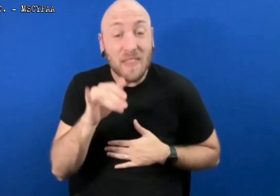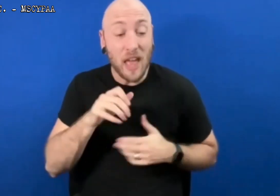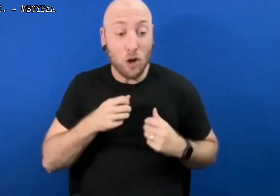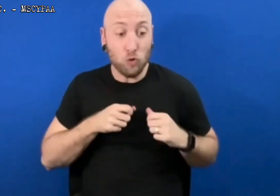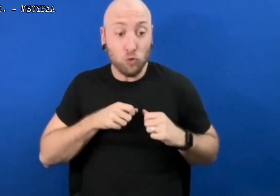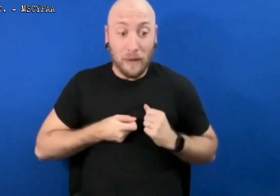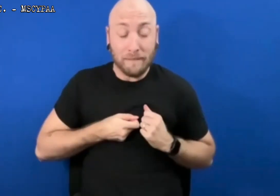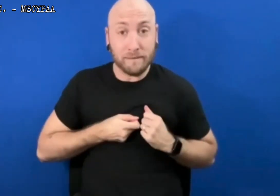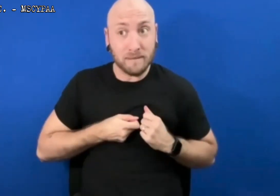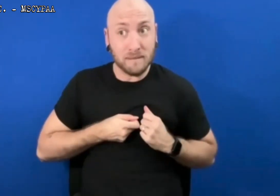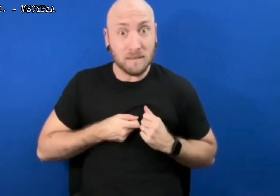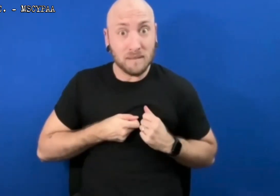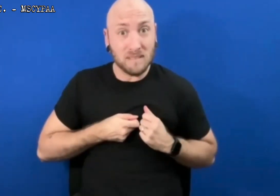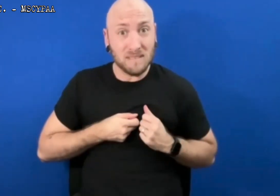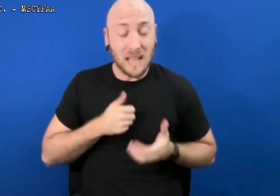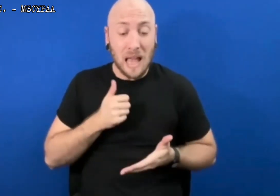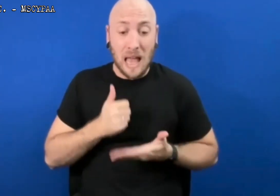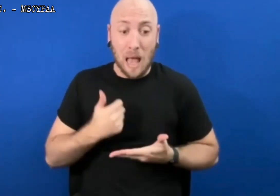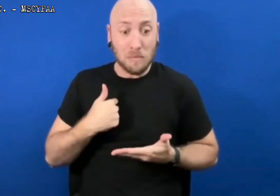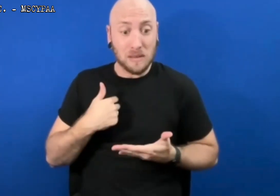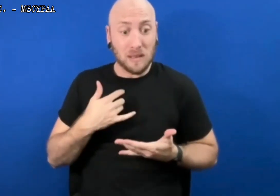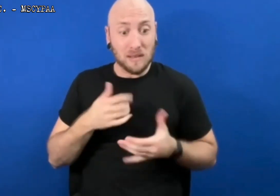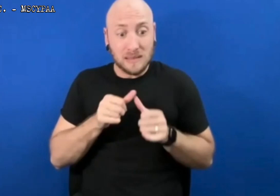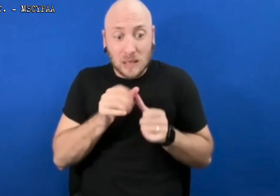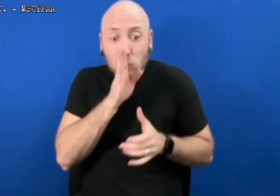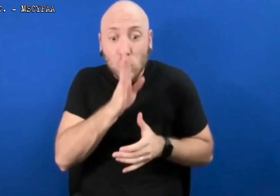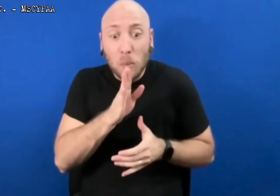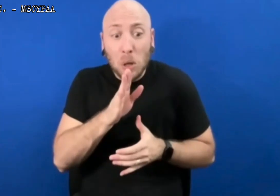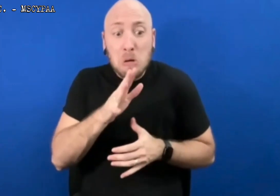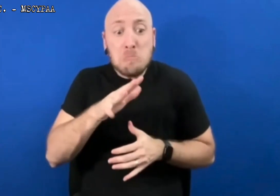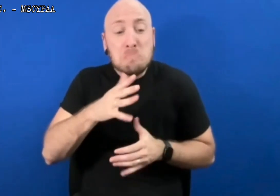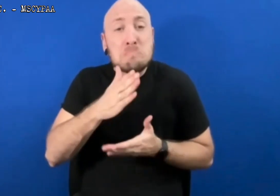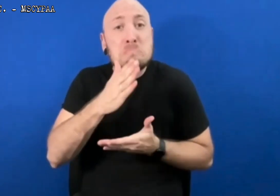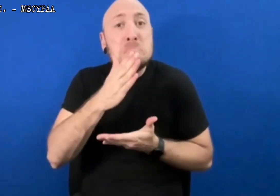and that grief, like fear sobered me for a bit. So I ended up